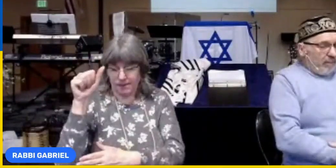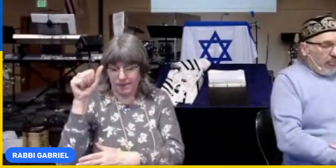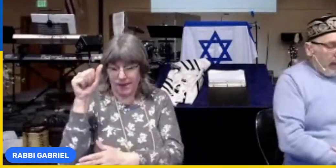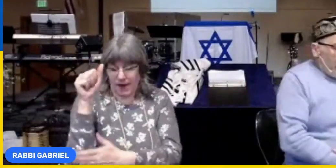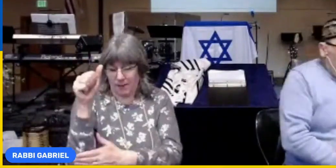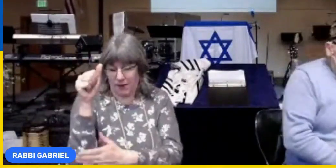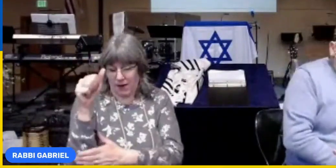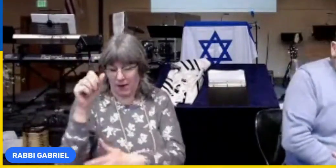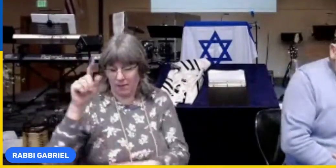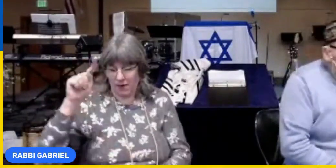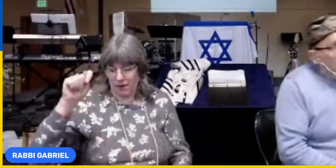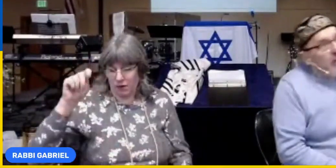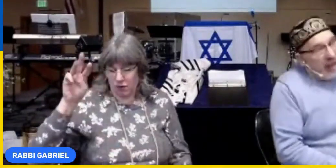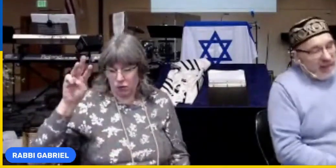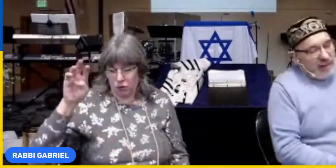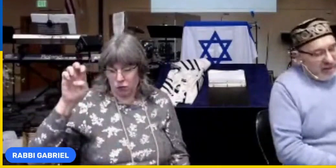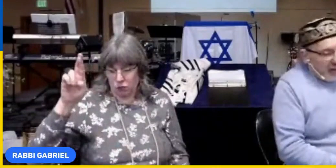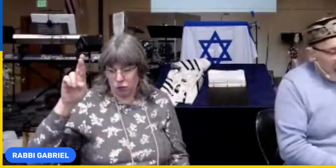this way.